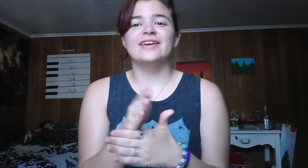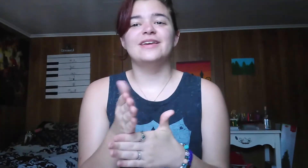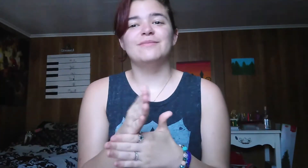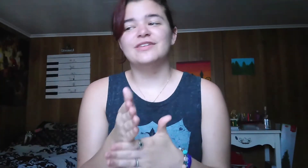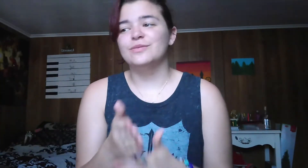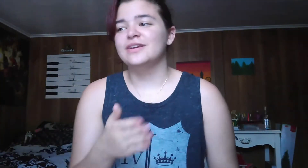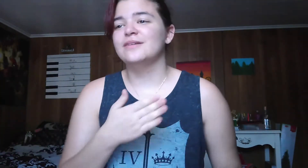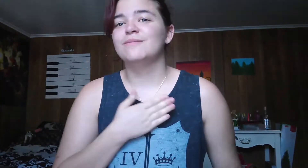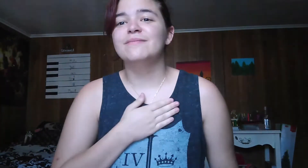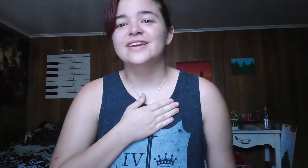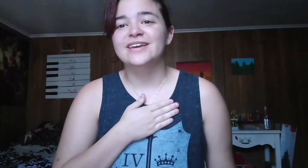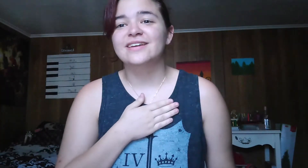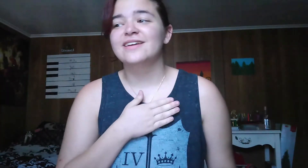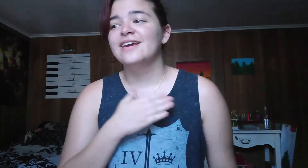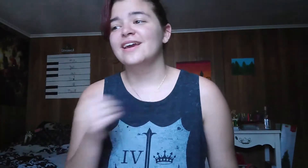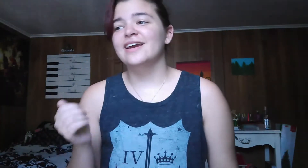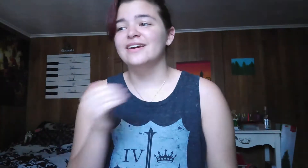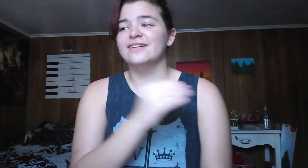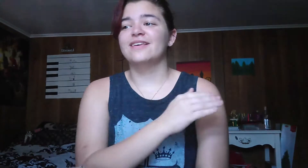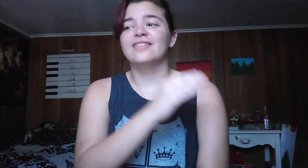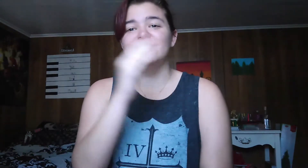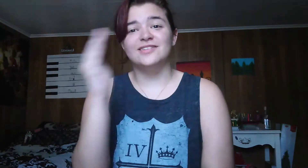in between me and the sky.